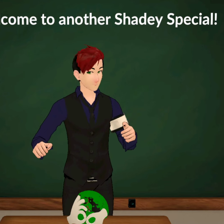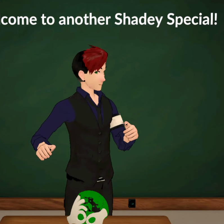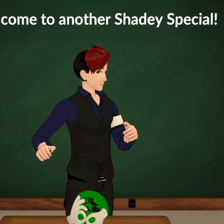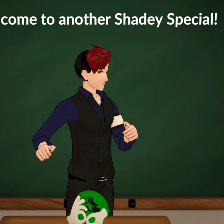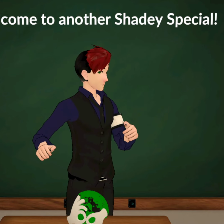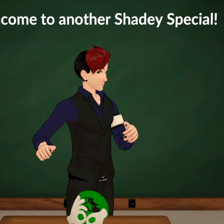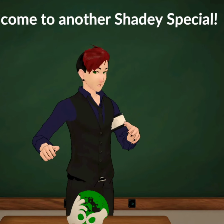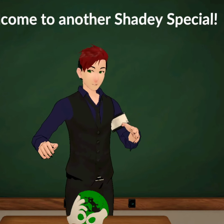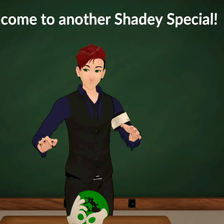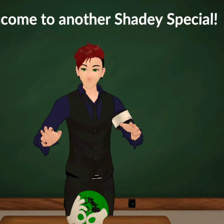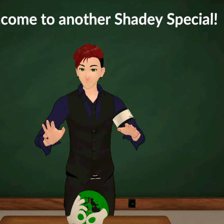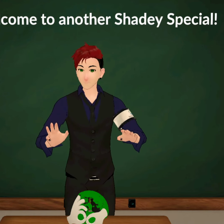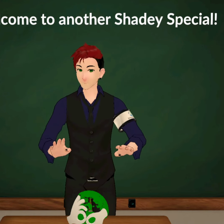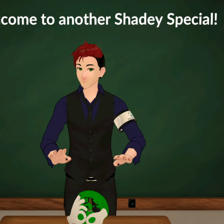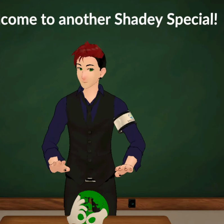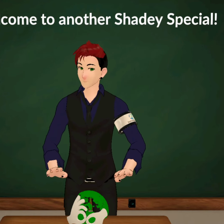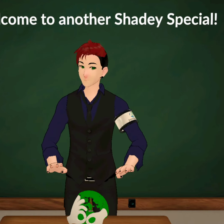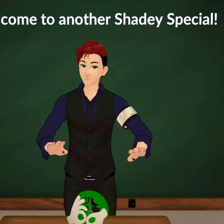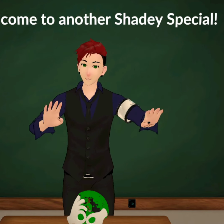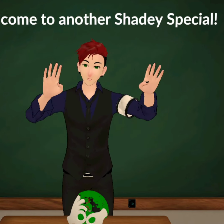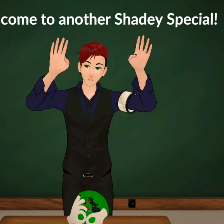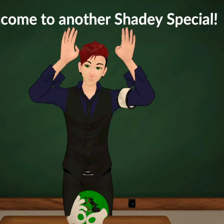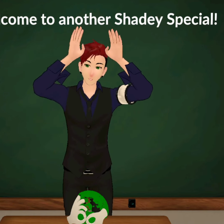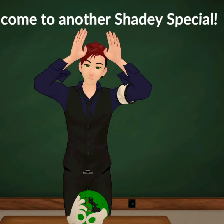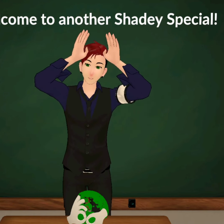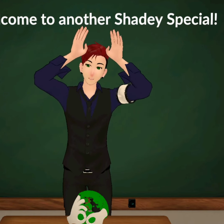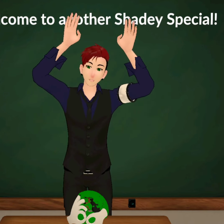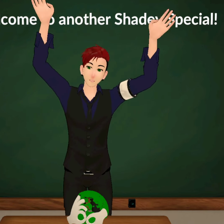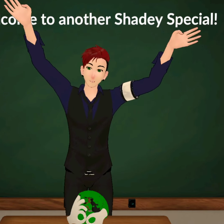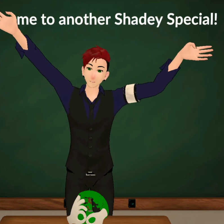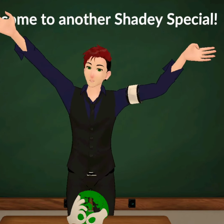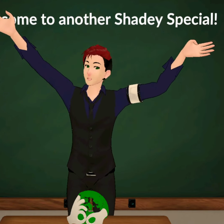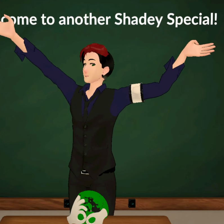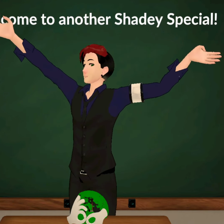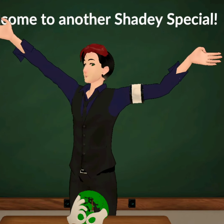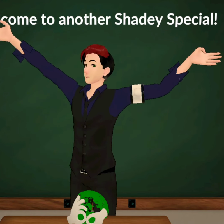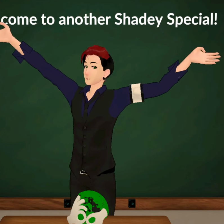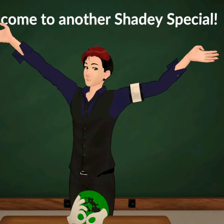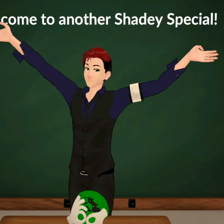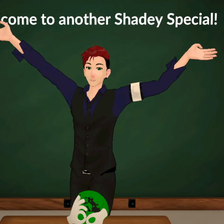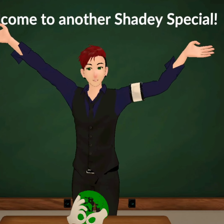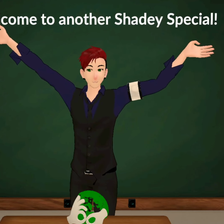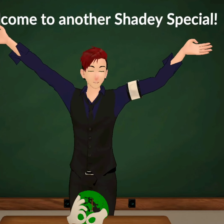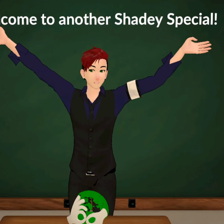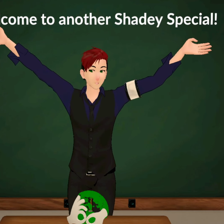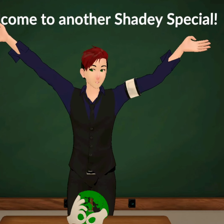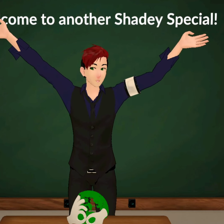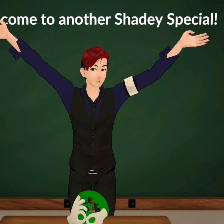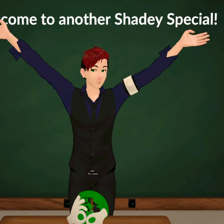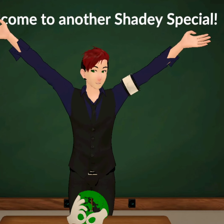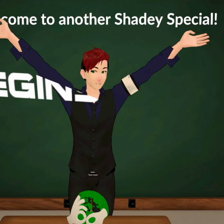Alrighty. Well, hello everybody, and welcome to another Shady Special.